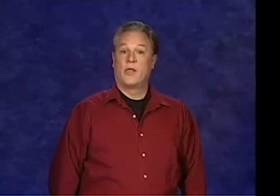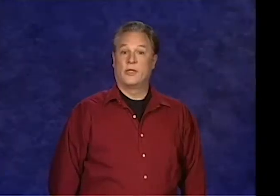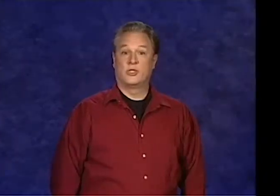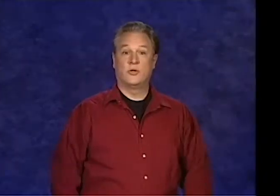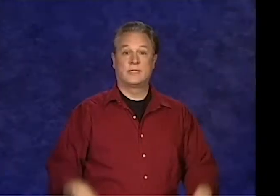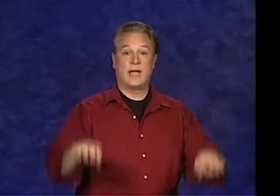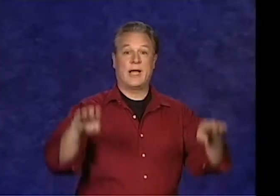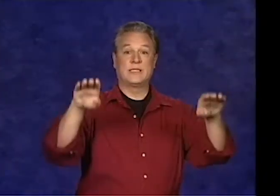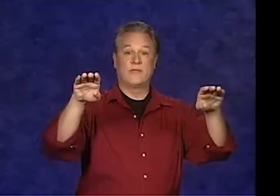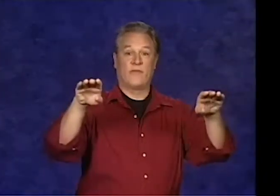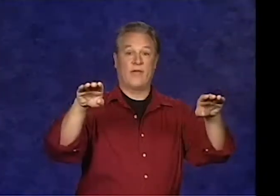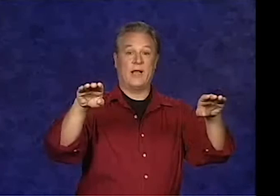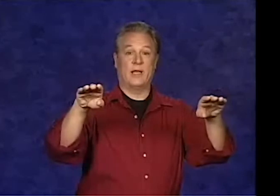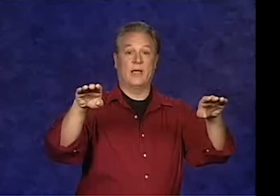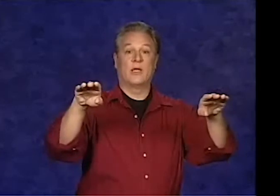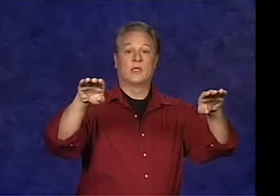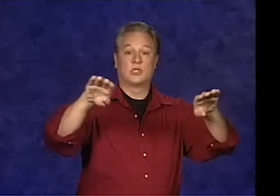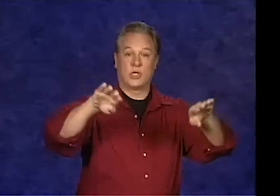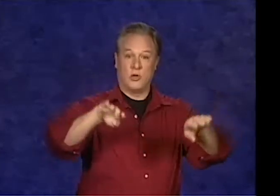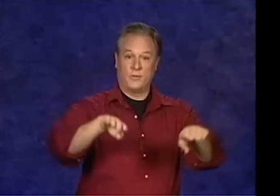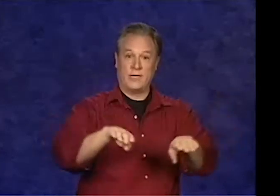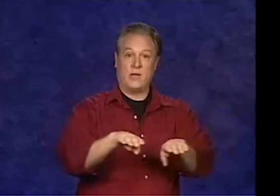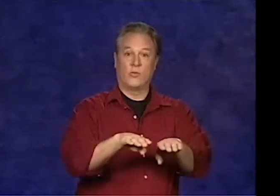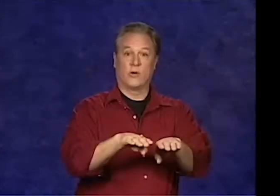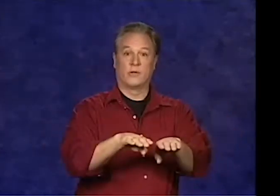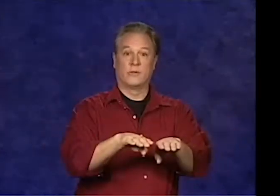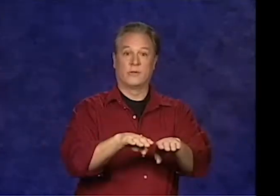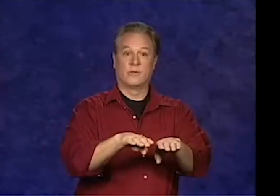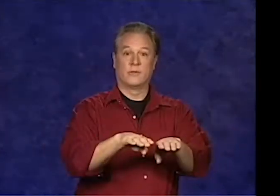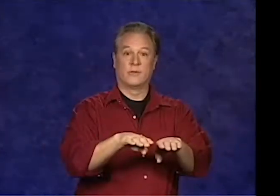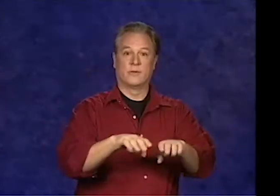The two sides of a valley slope downward.